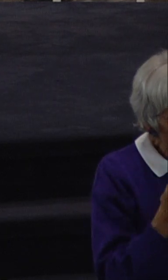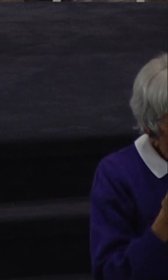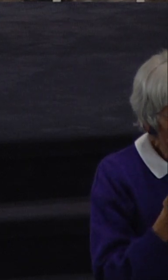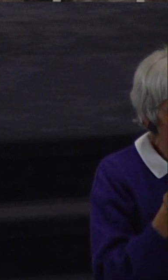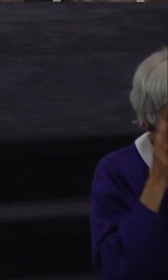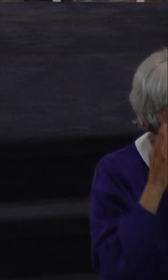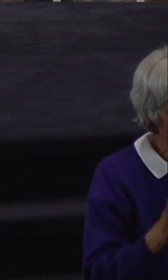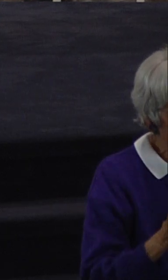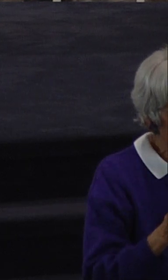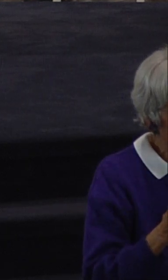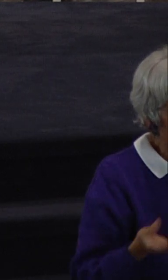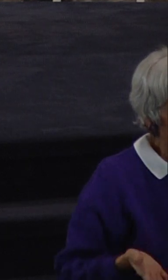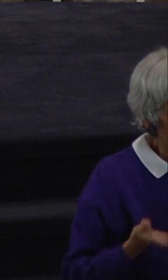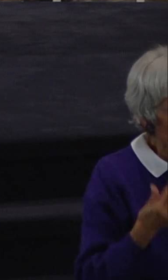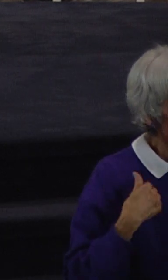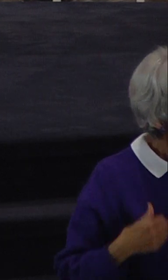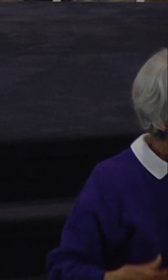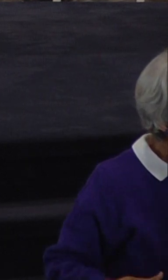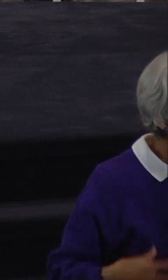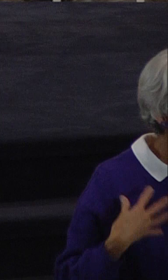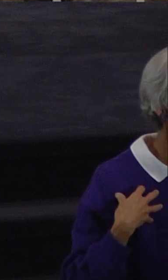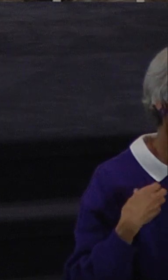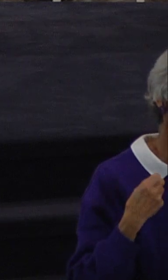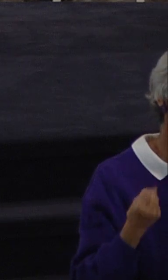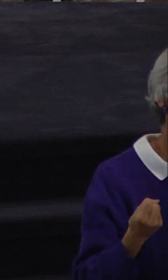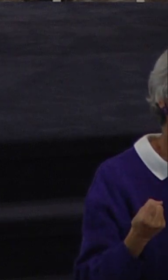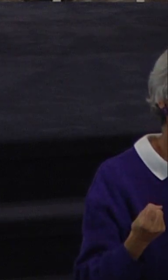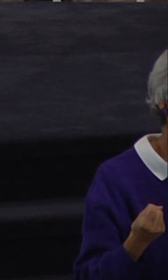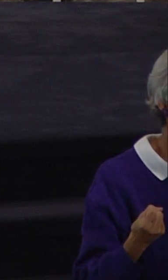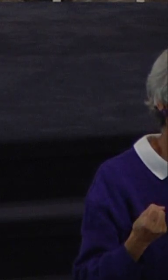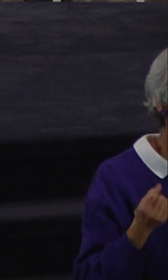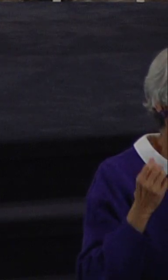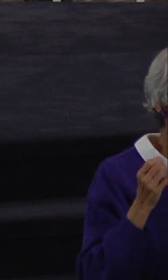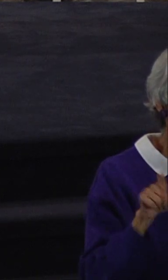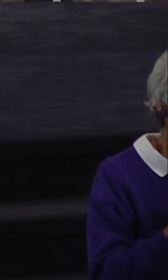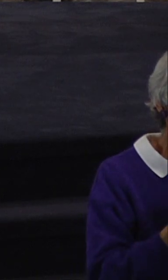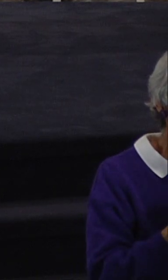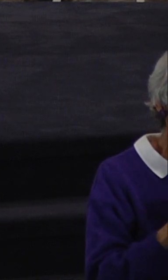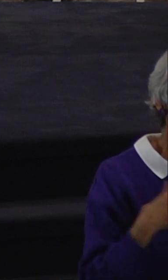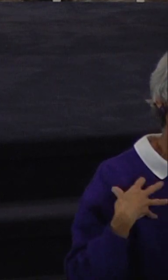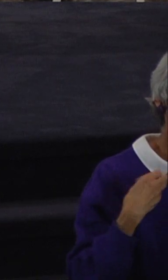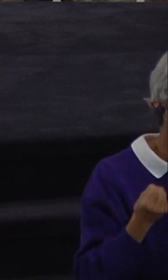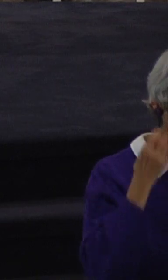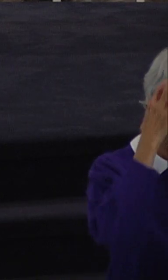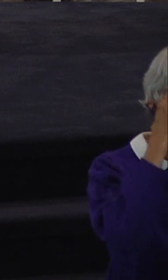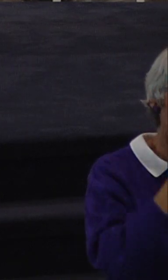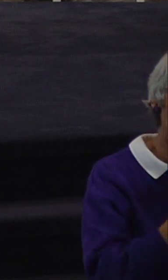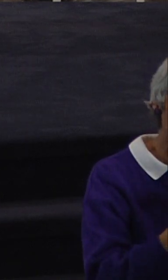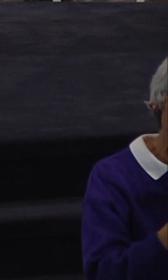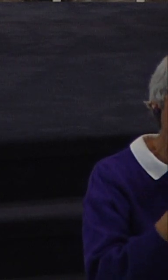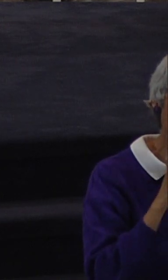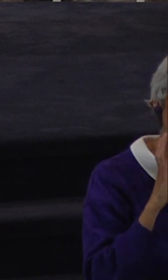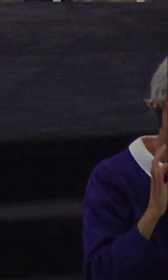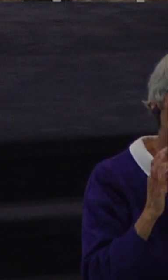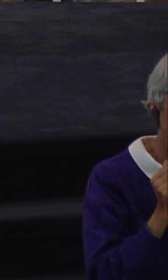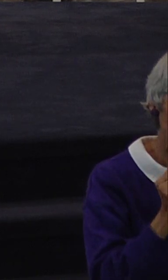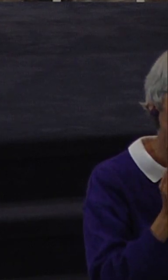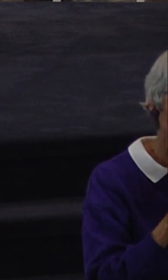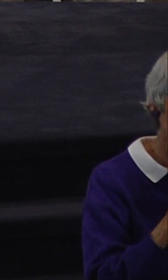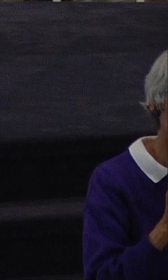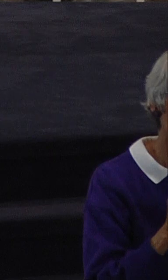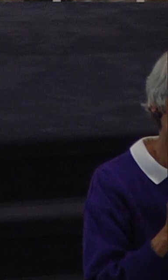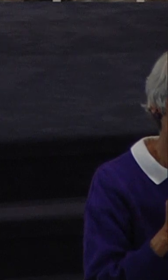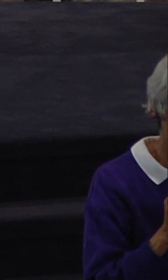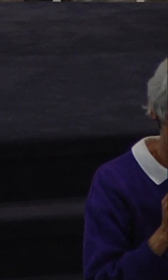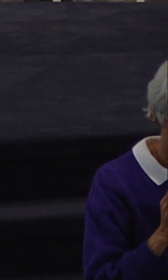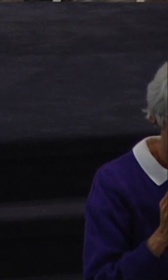decisions, that you'd strengthen their bodies, but more than that, you would strengthen their faith in Jesus. Lord, in your mercy.